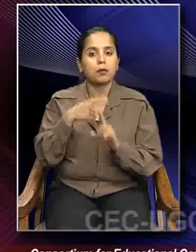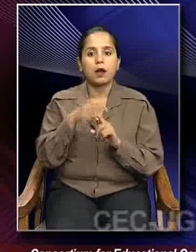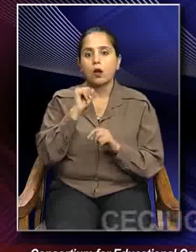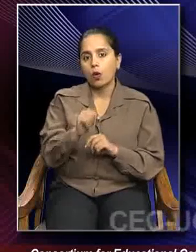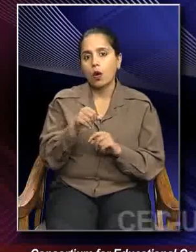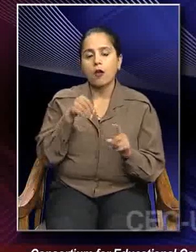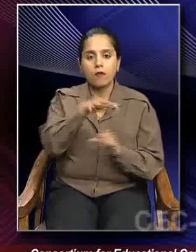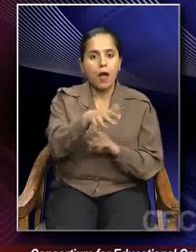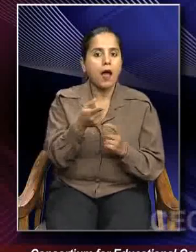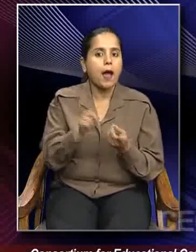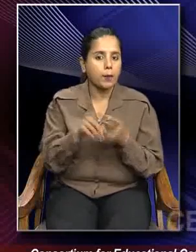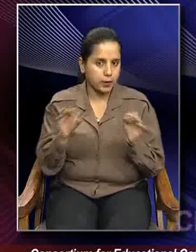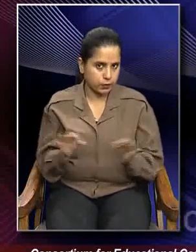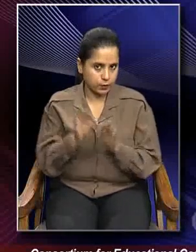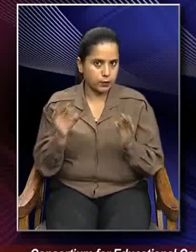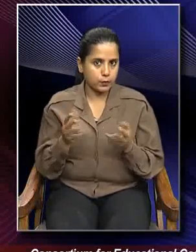being produced.